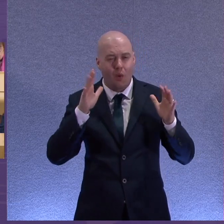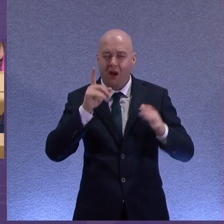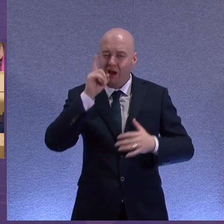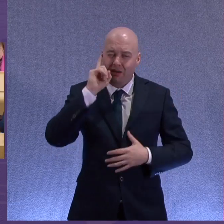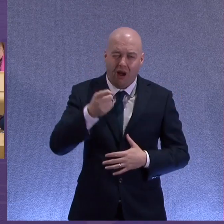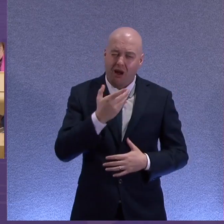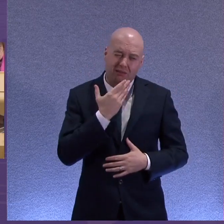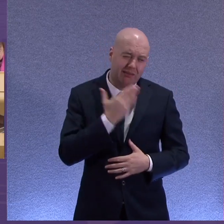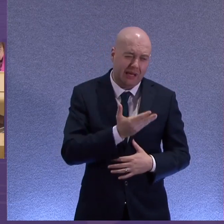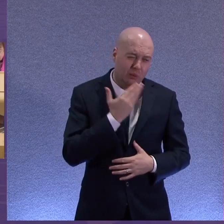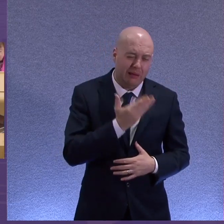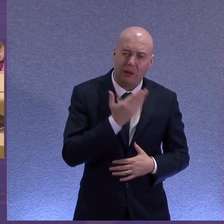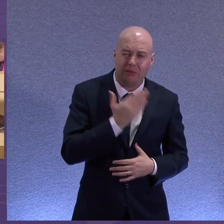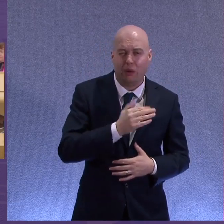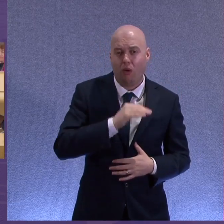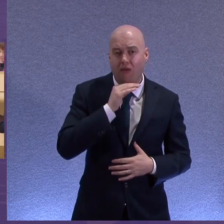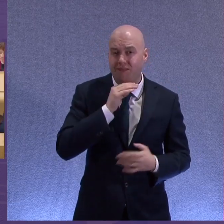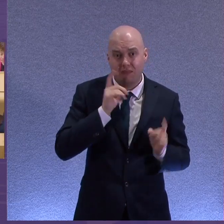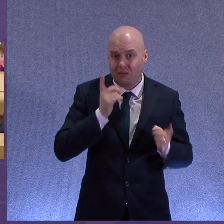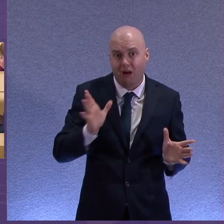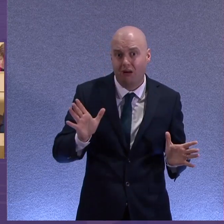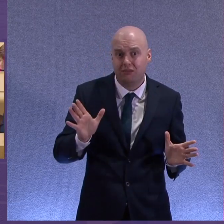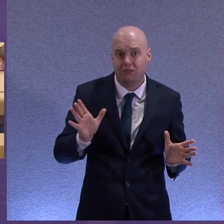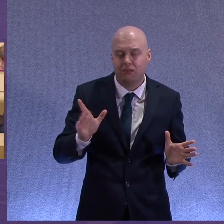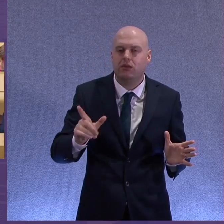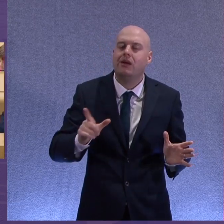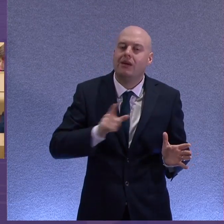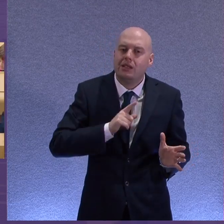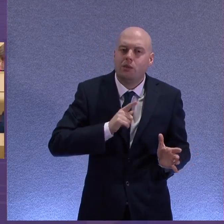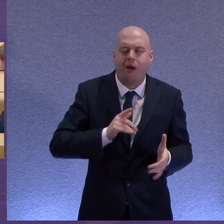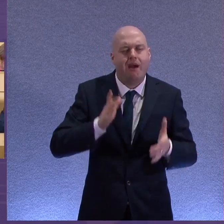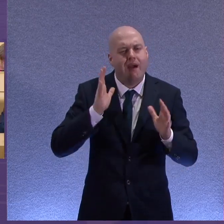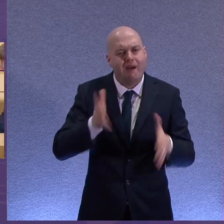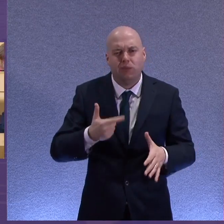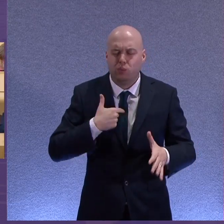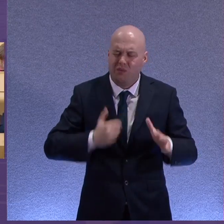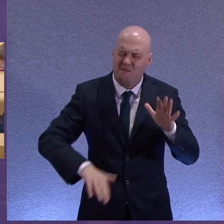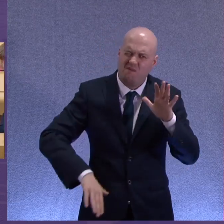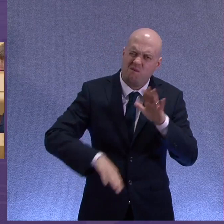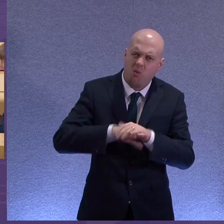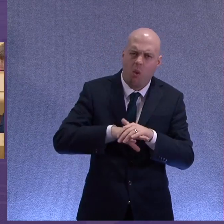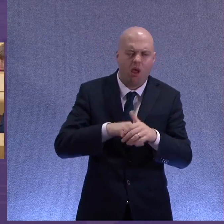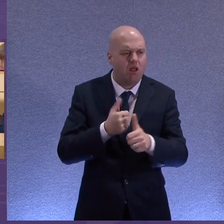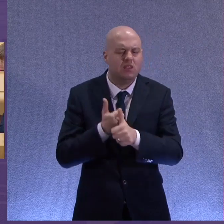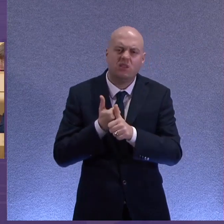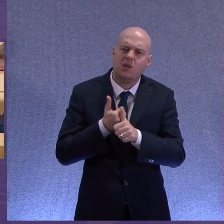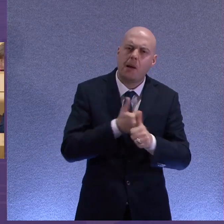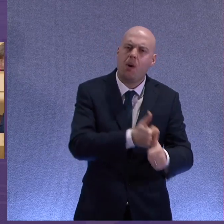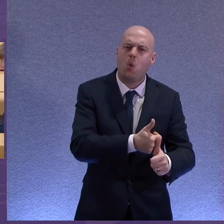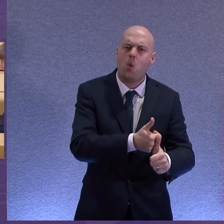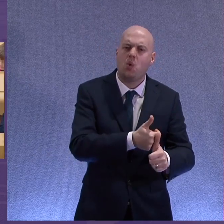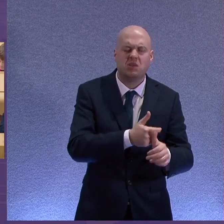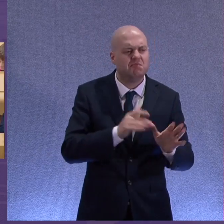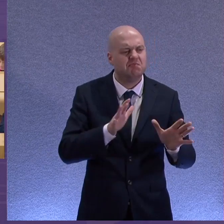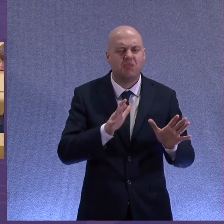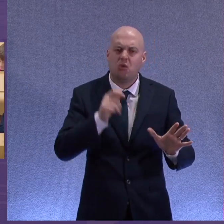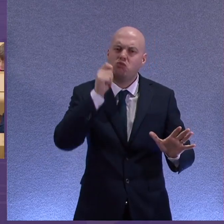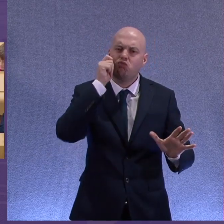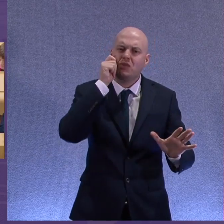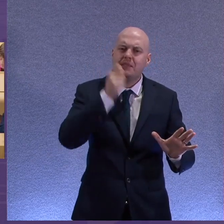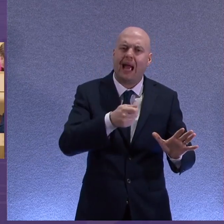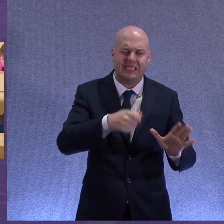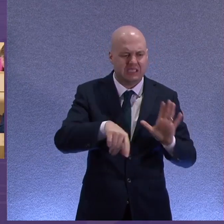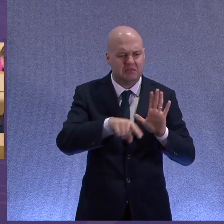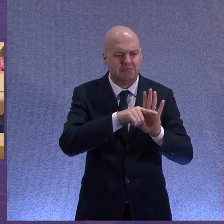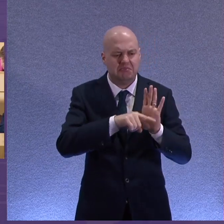ever we must give them our total and unflinching support and recognise and so exercise